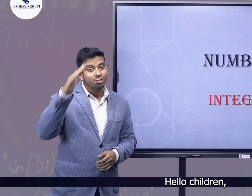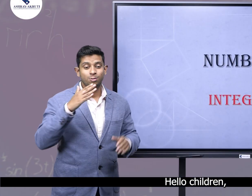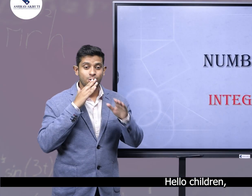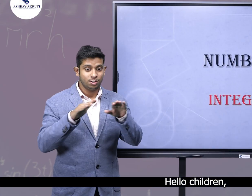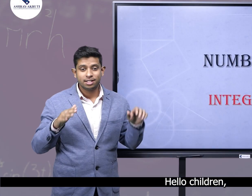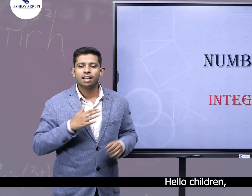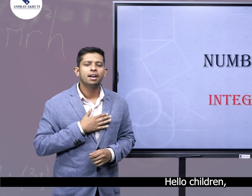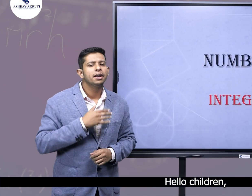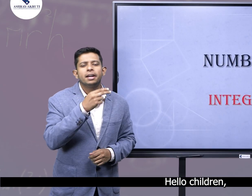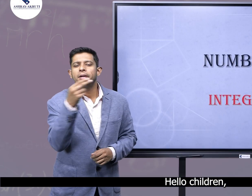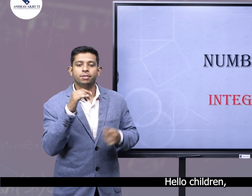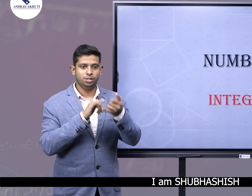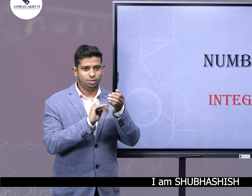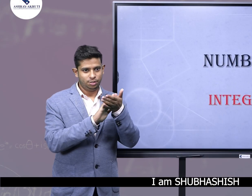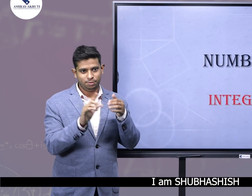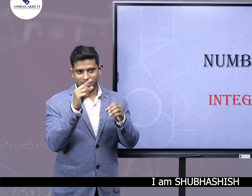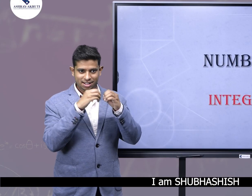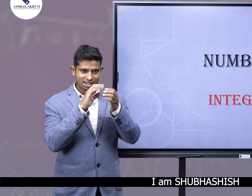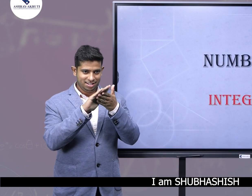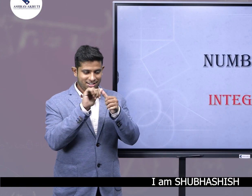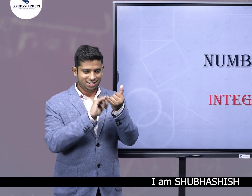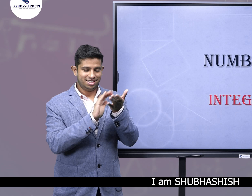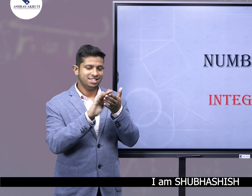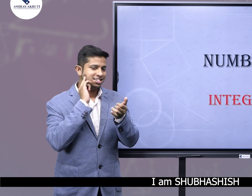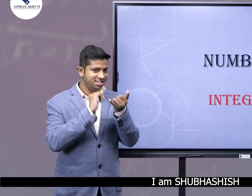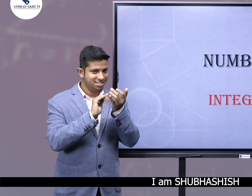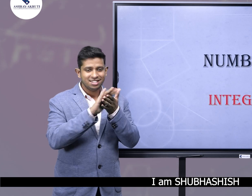Hello children, I am Shubhashish.